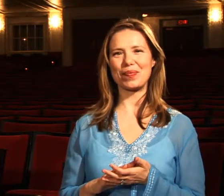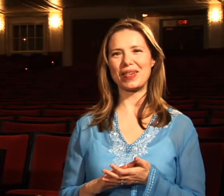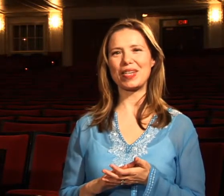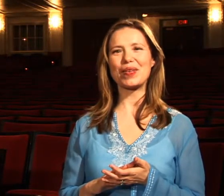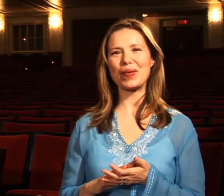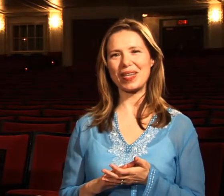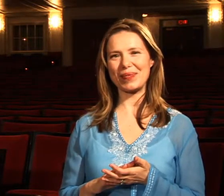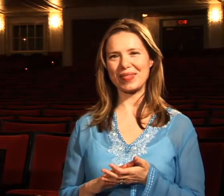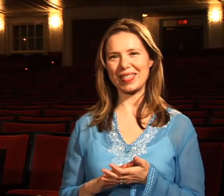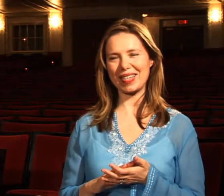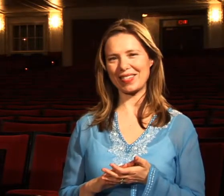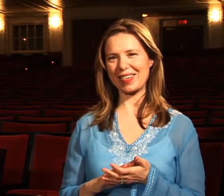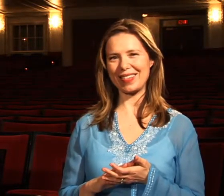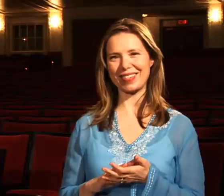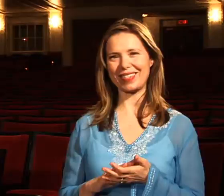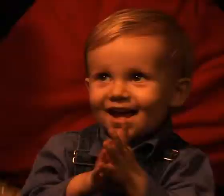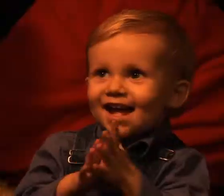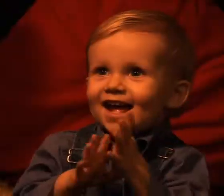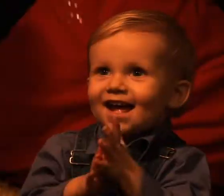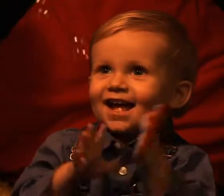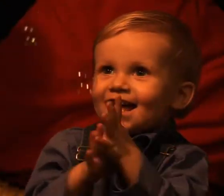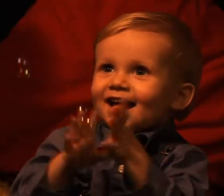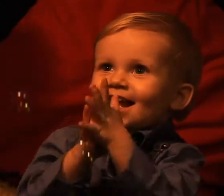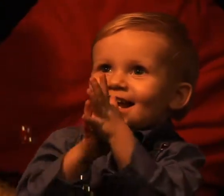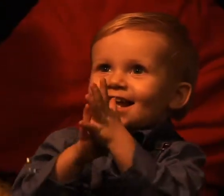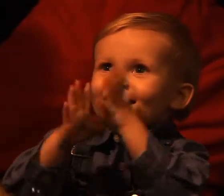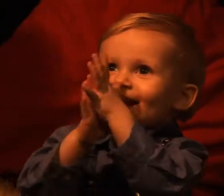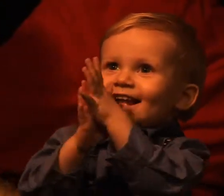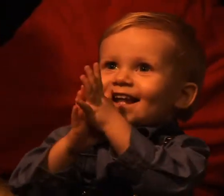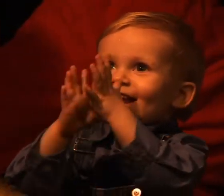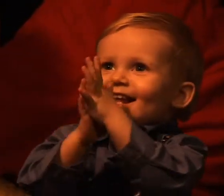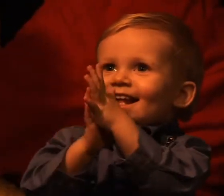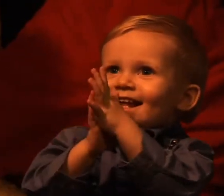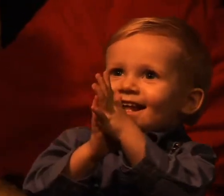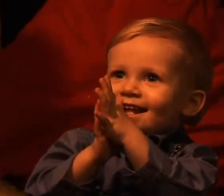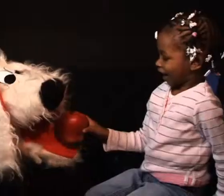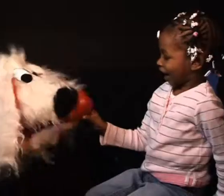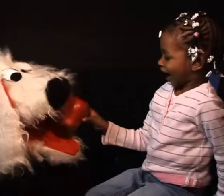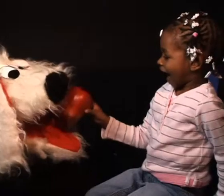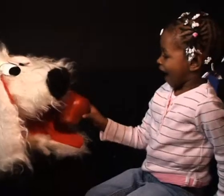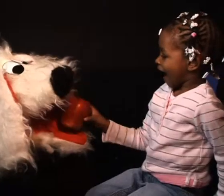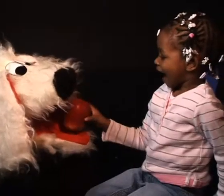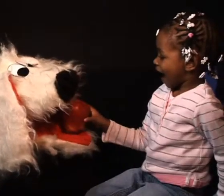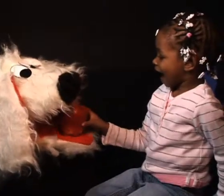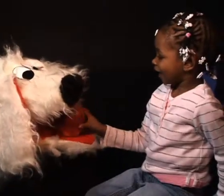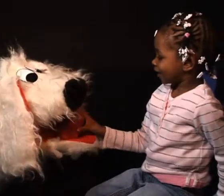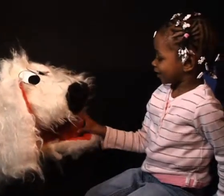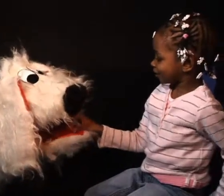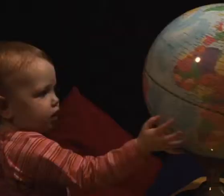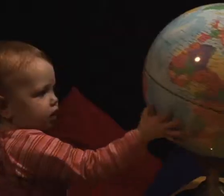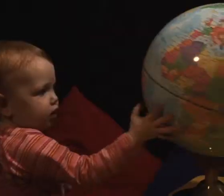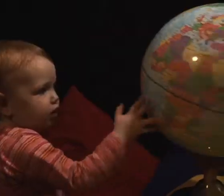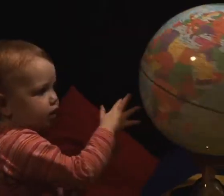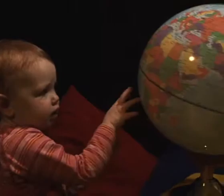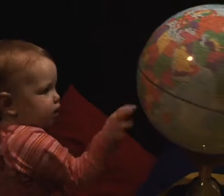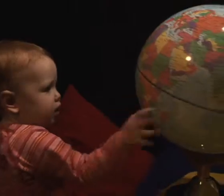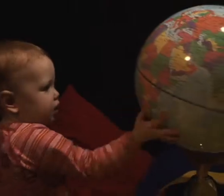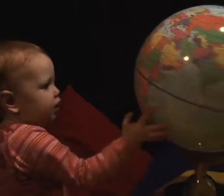development and early music education. This exciting new DVD is part of a holistic program that will introduce you and